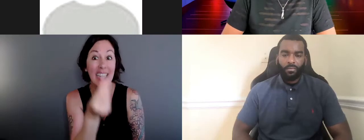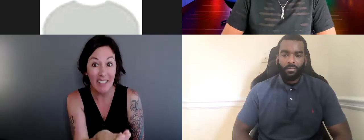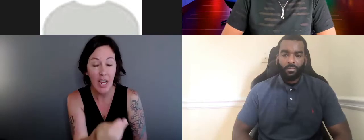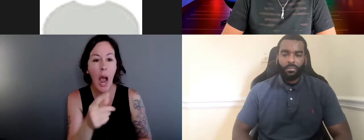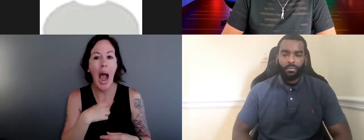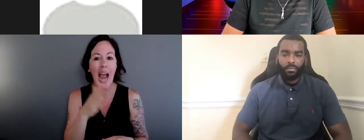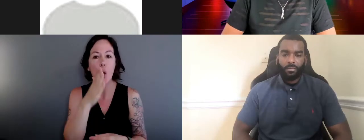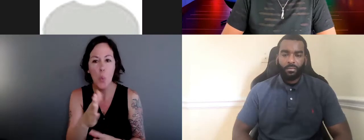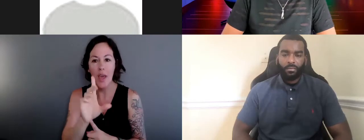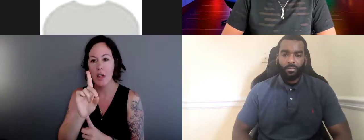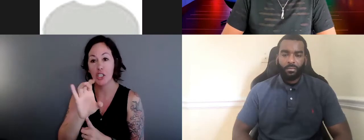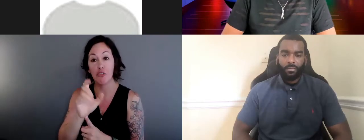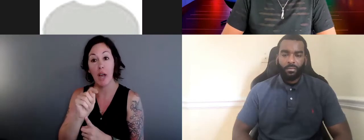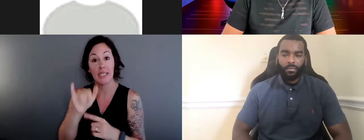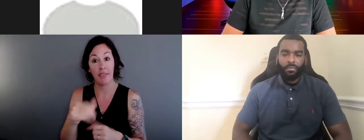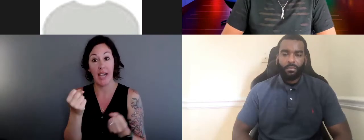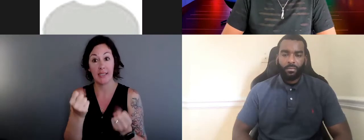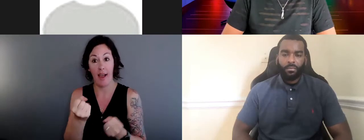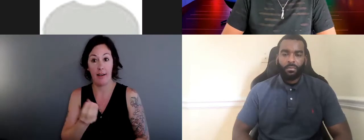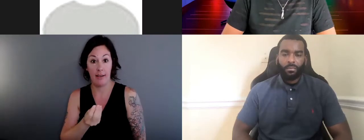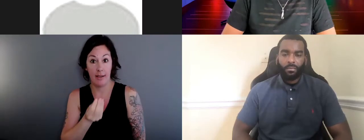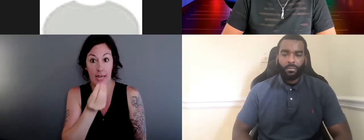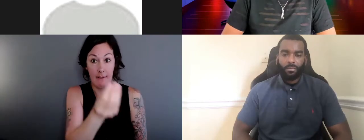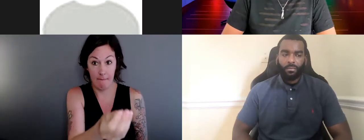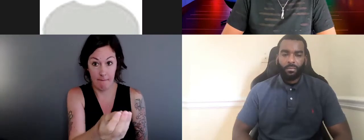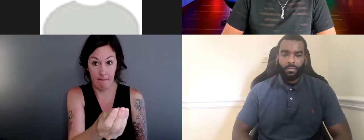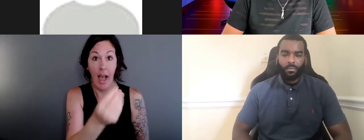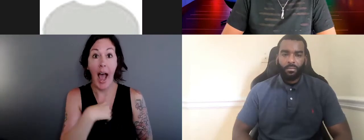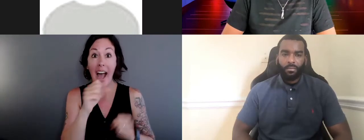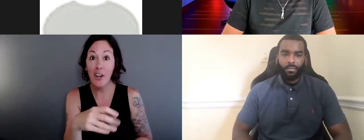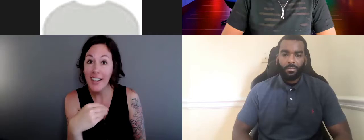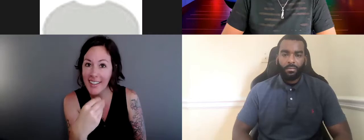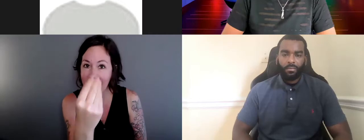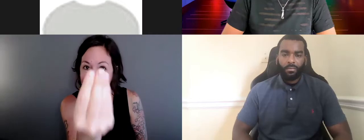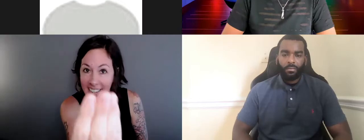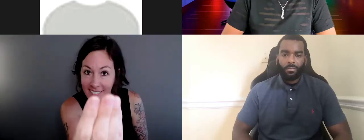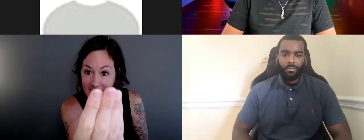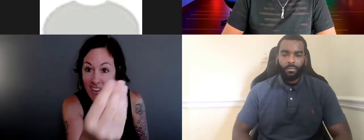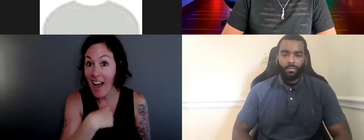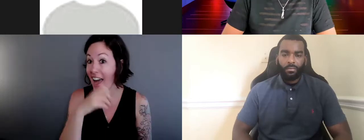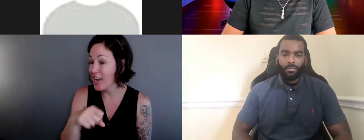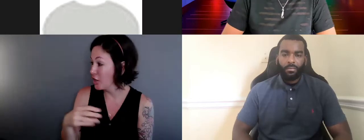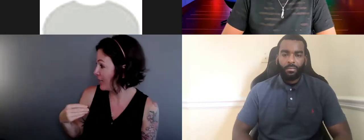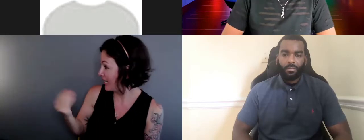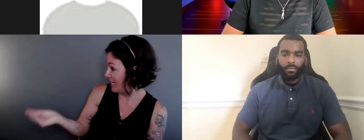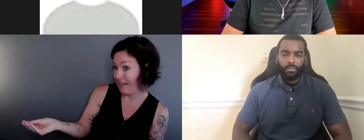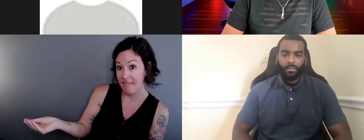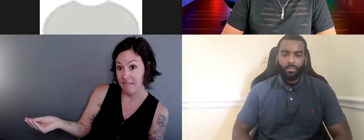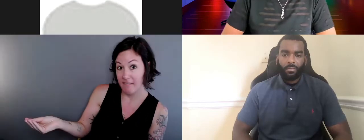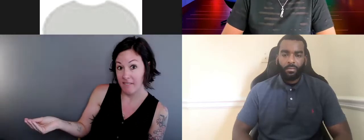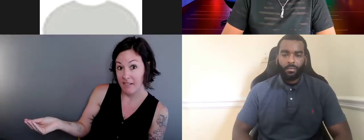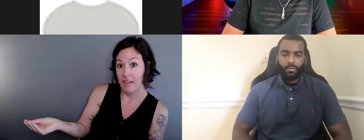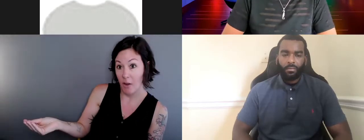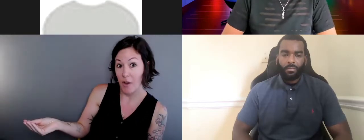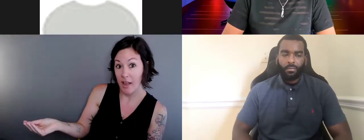sign is actually directional, so that I know who I'm giving it to. I can say, I'm giving it to you. I'm